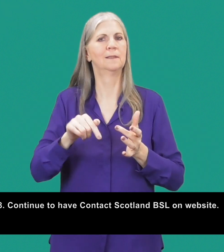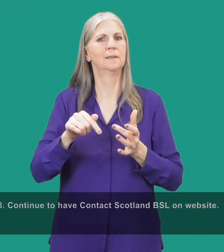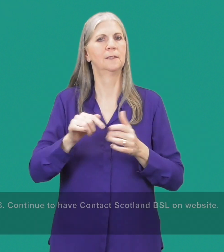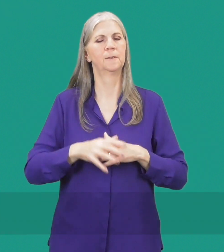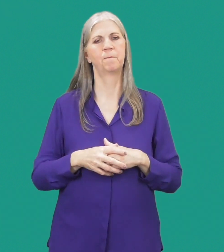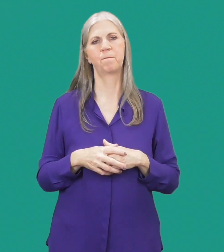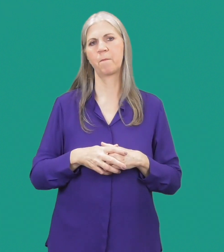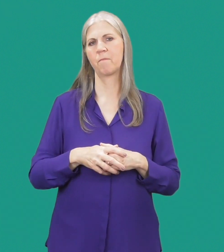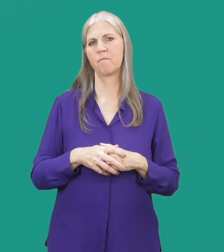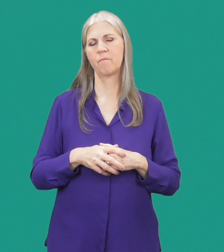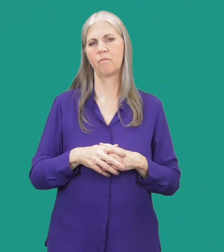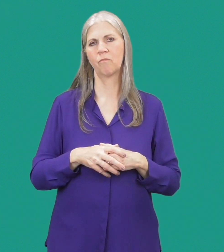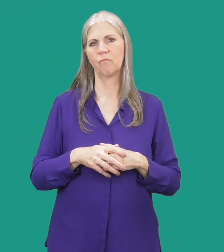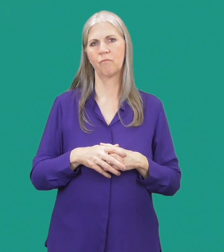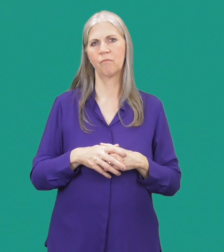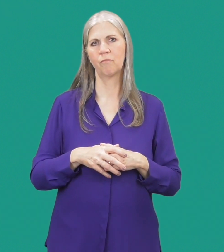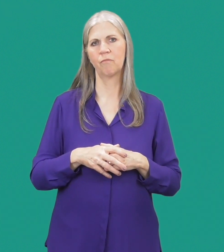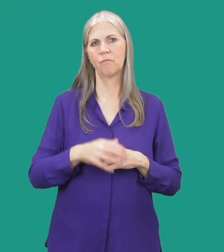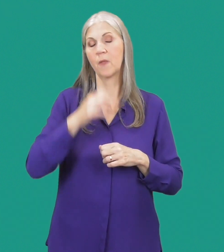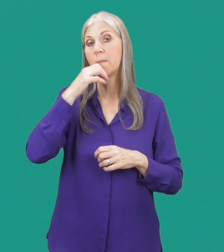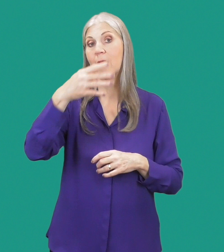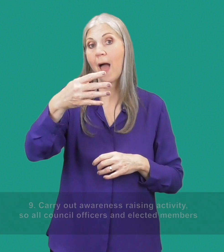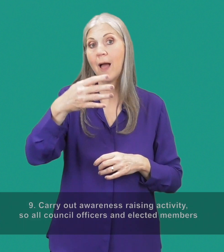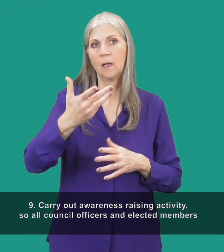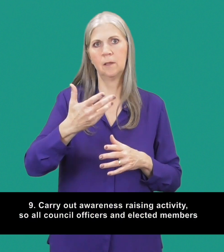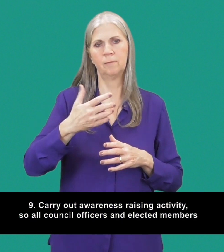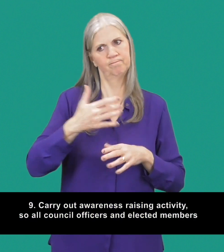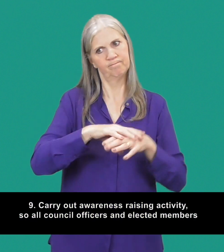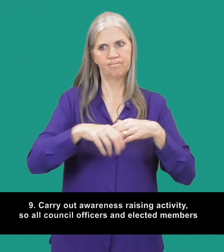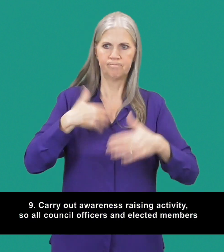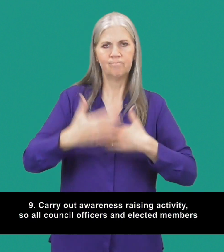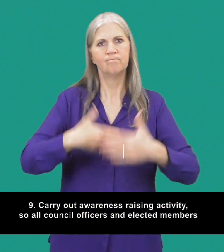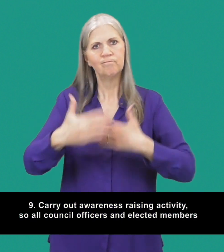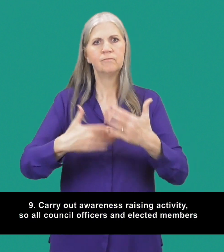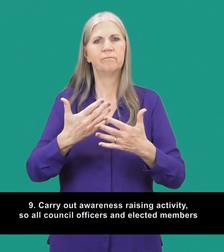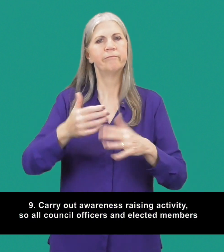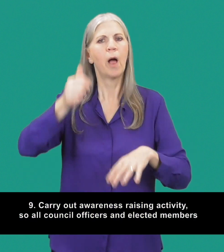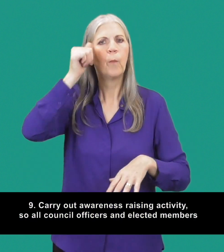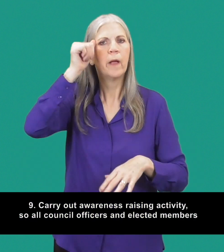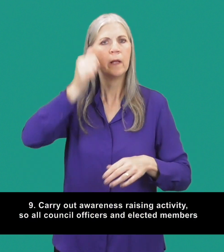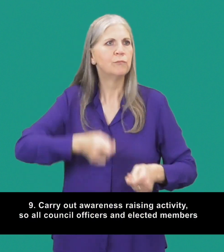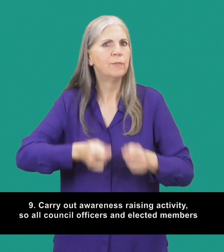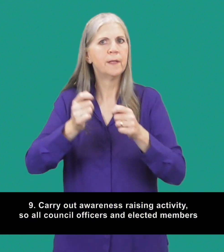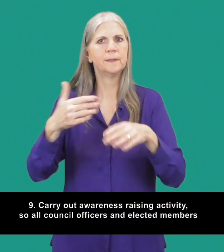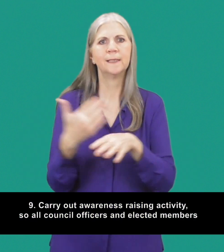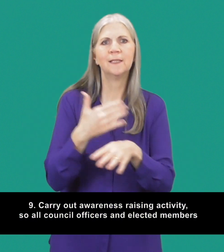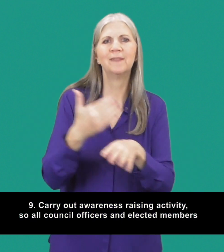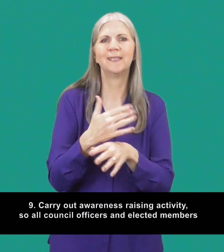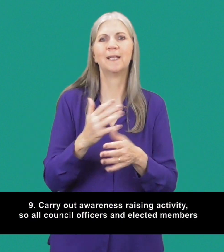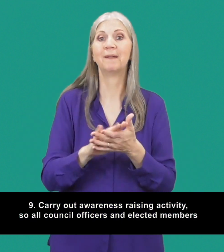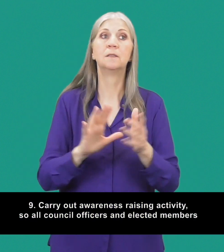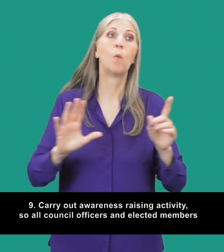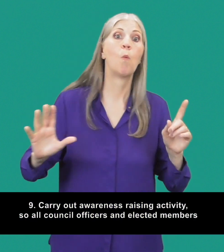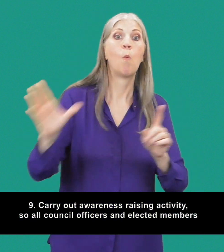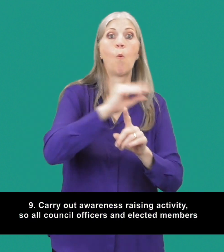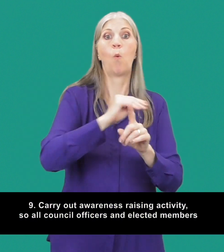Number 9. Carry out awareness raising activity so all council officers and elected